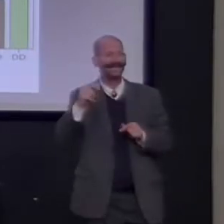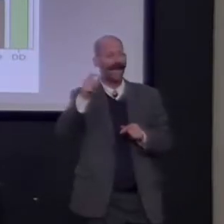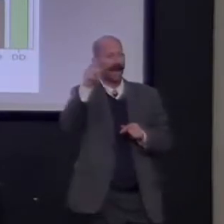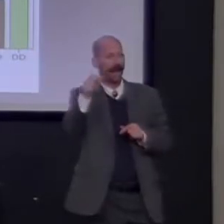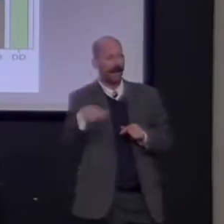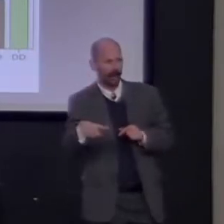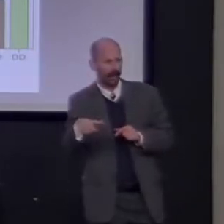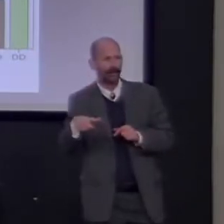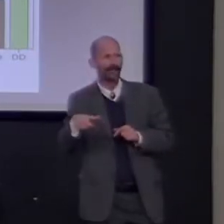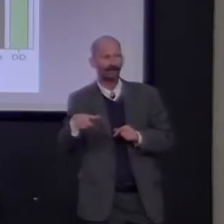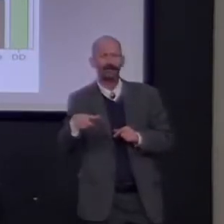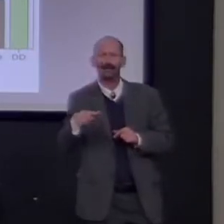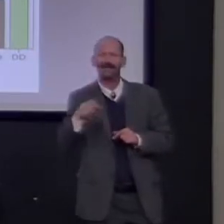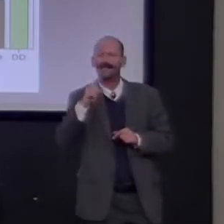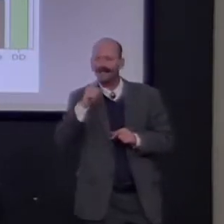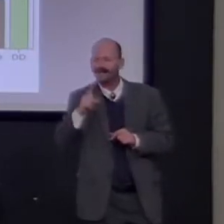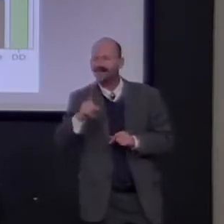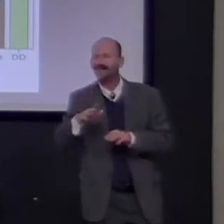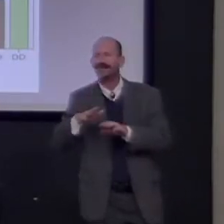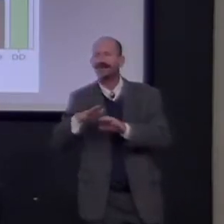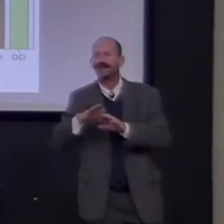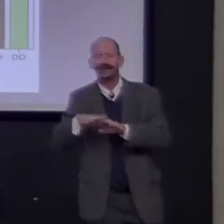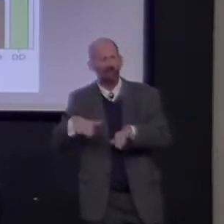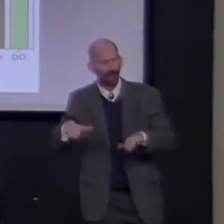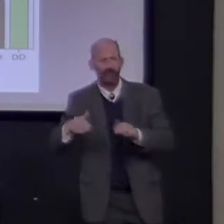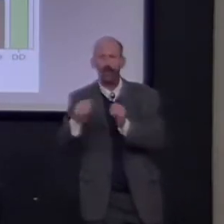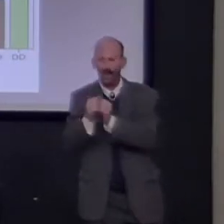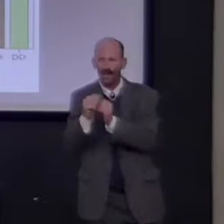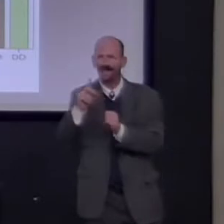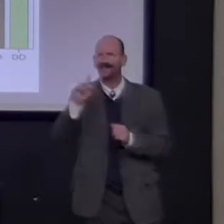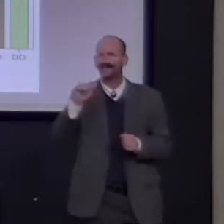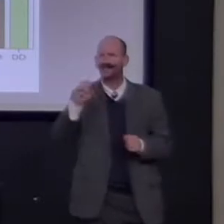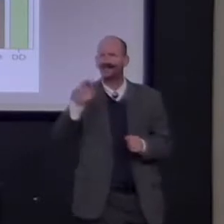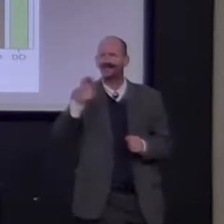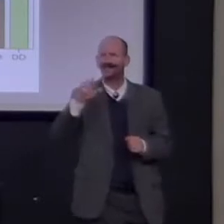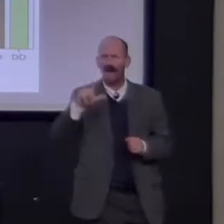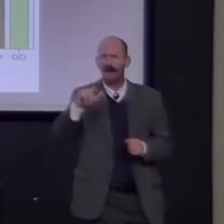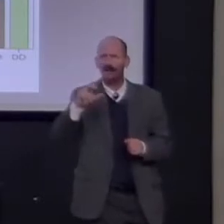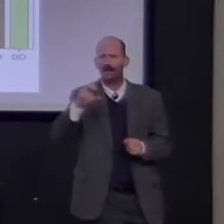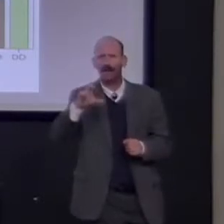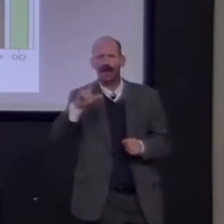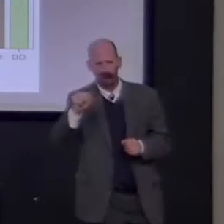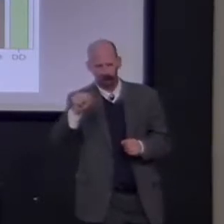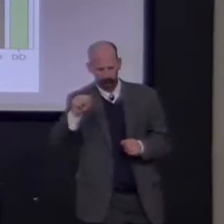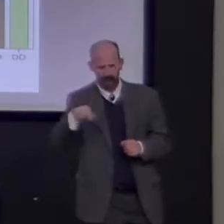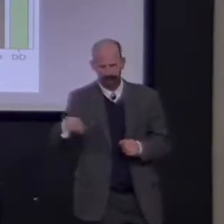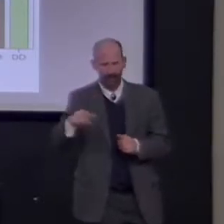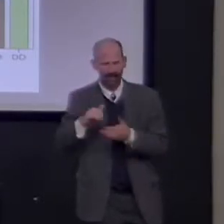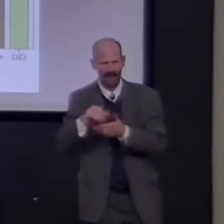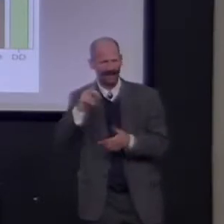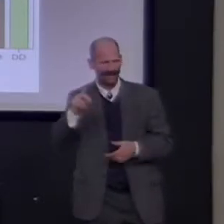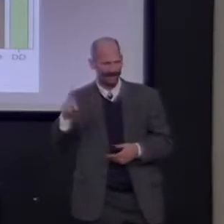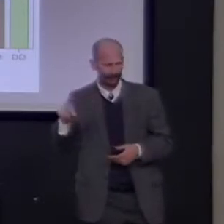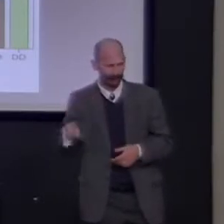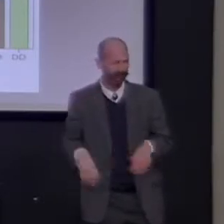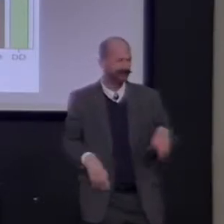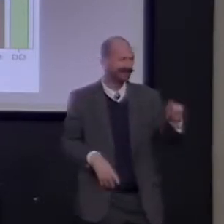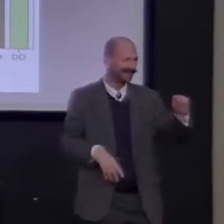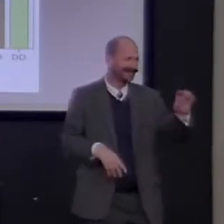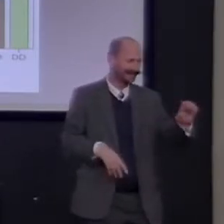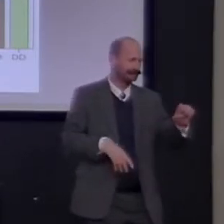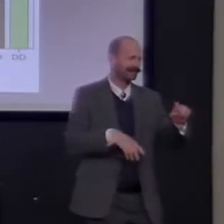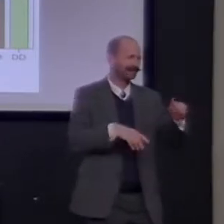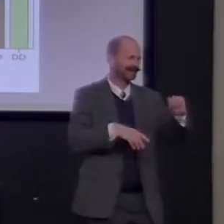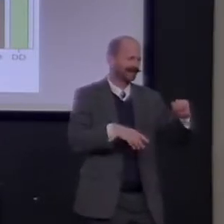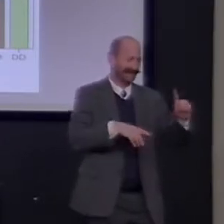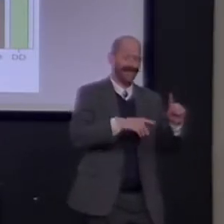with developmental dyscalculia, abbreviated as DD. The take-home message is that across all 6 grades, grades are